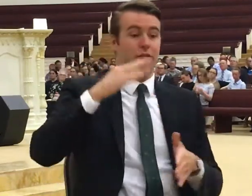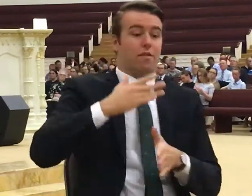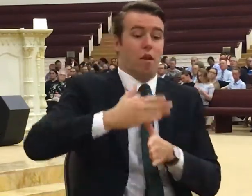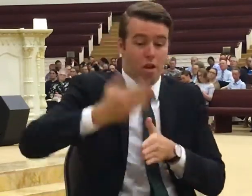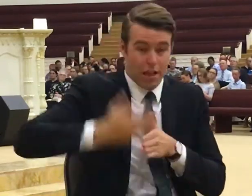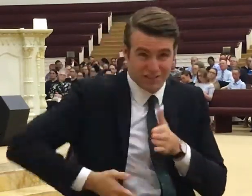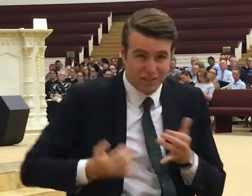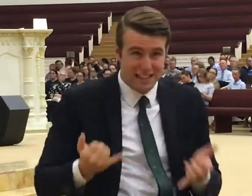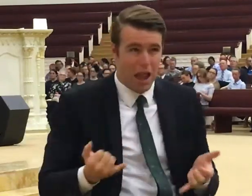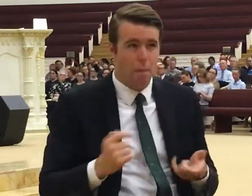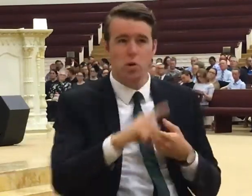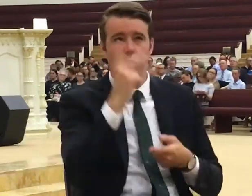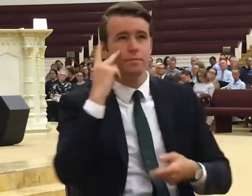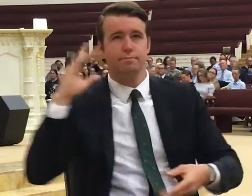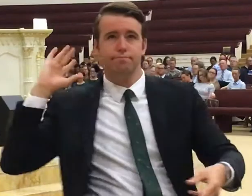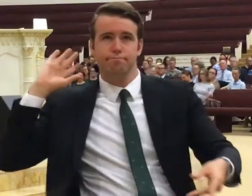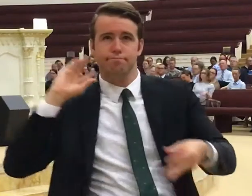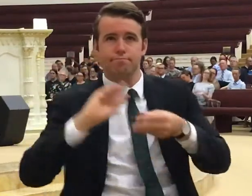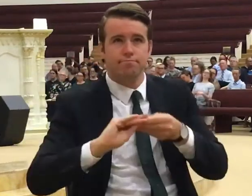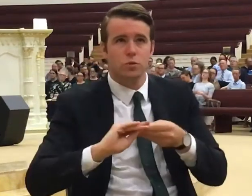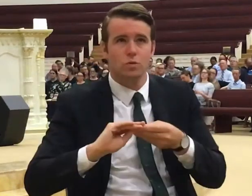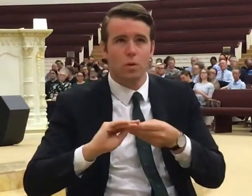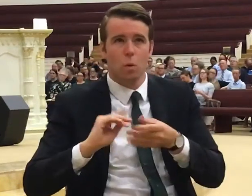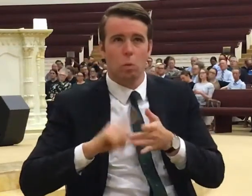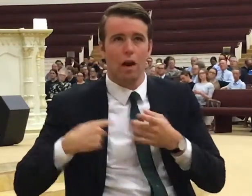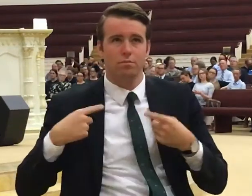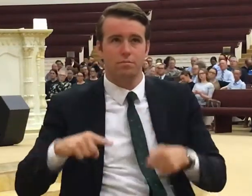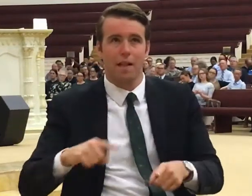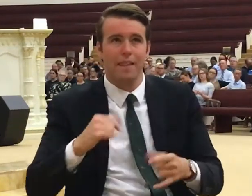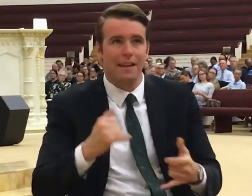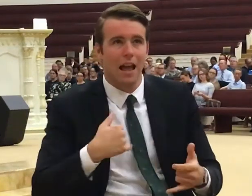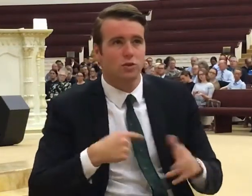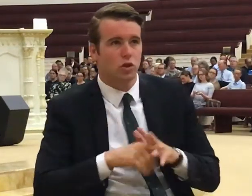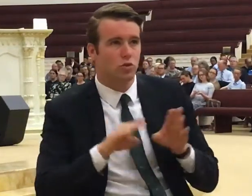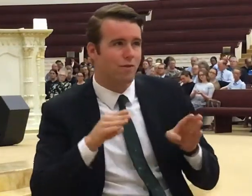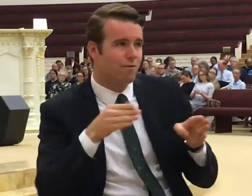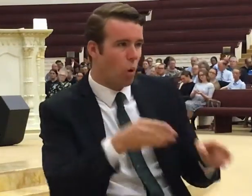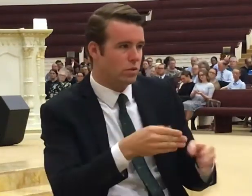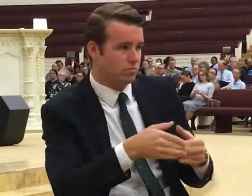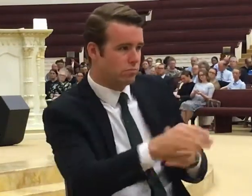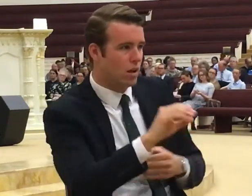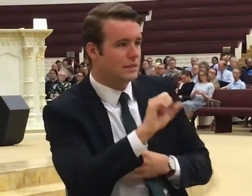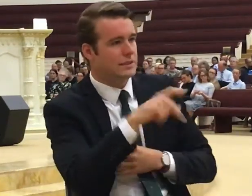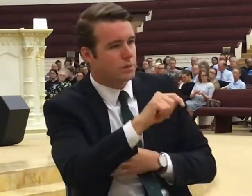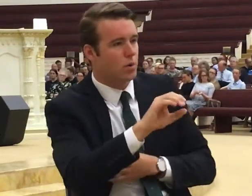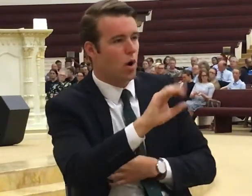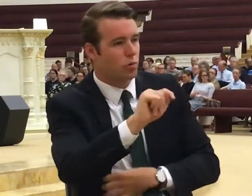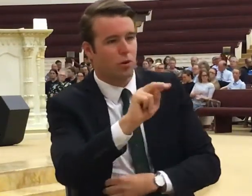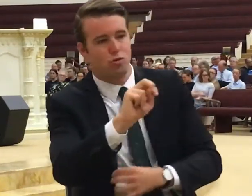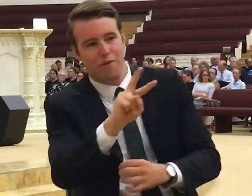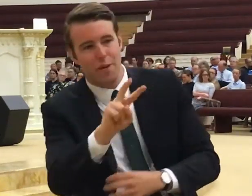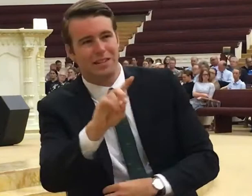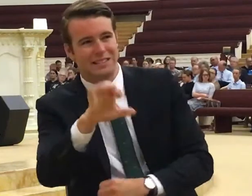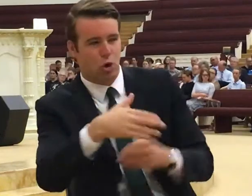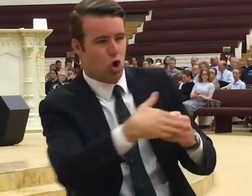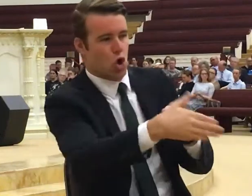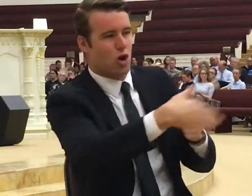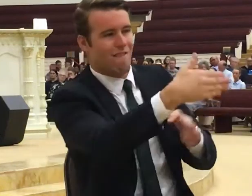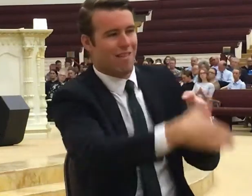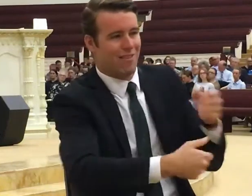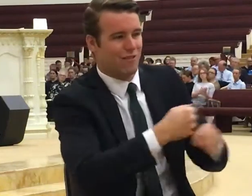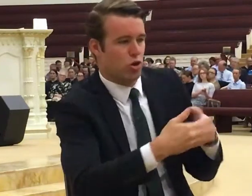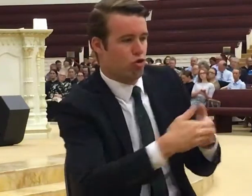moves back into a more focus as we look at September, October, November, December, as we move to the